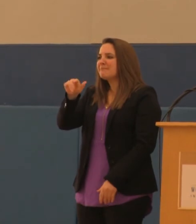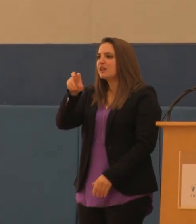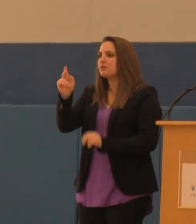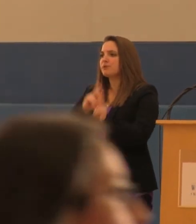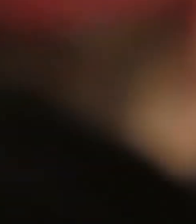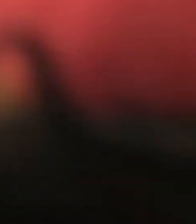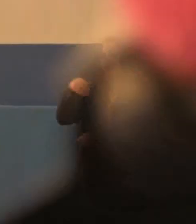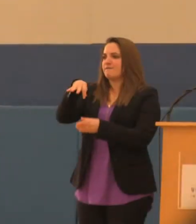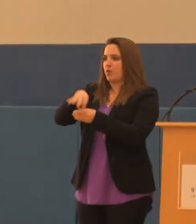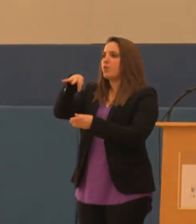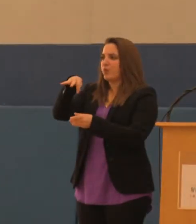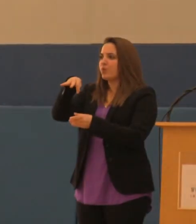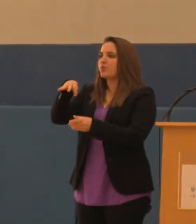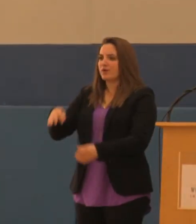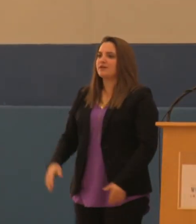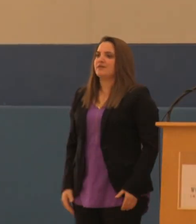voters.